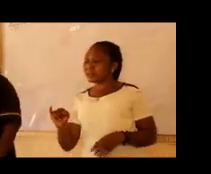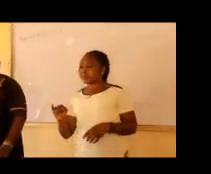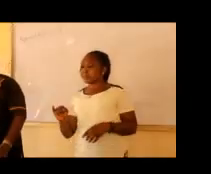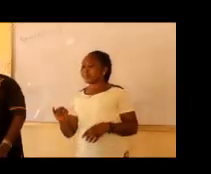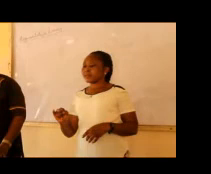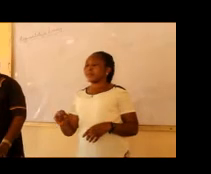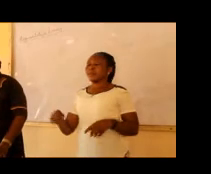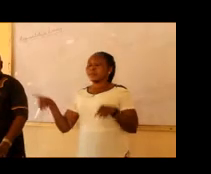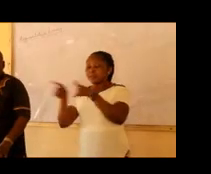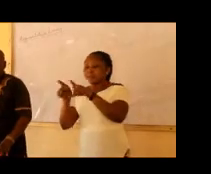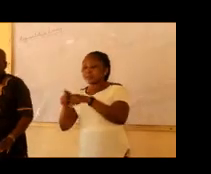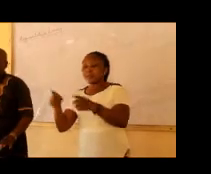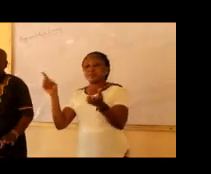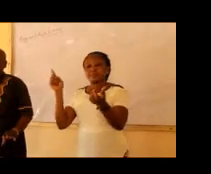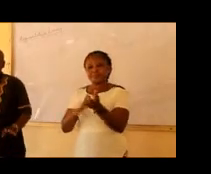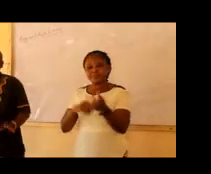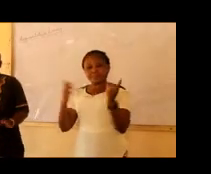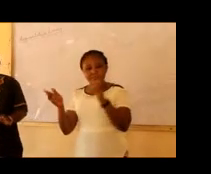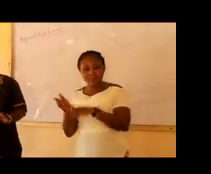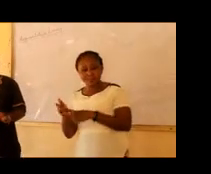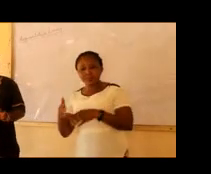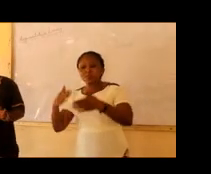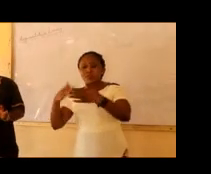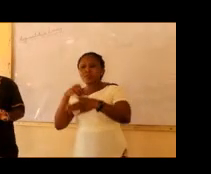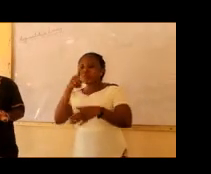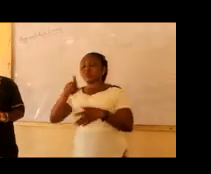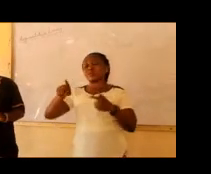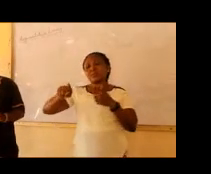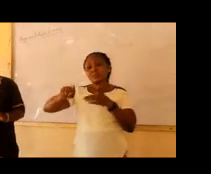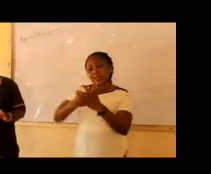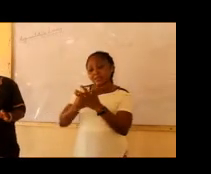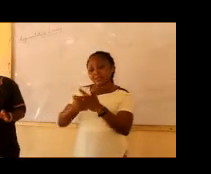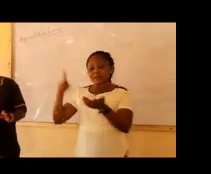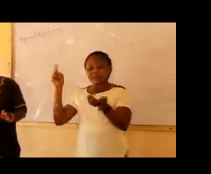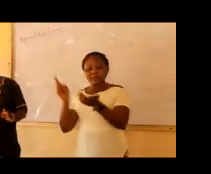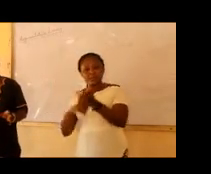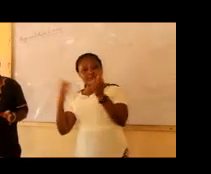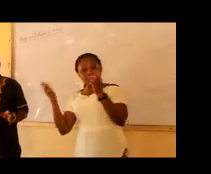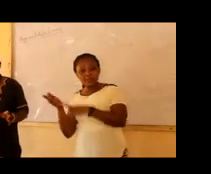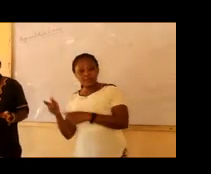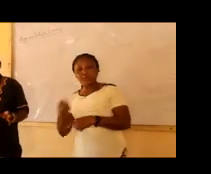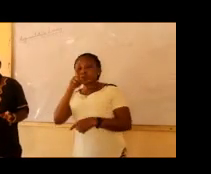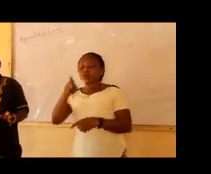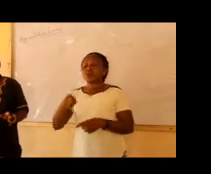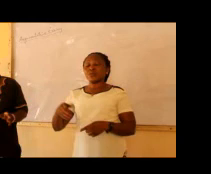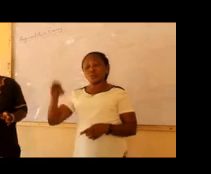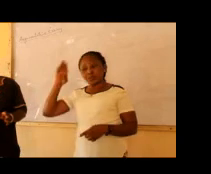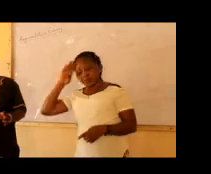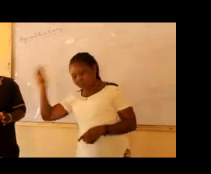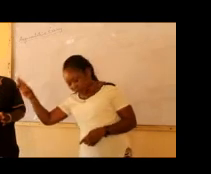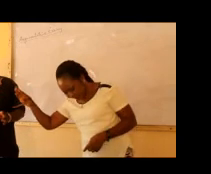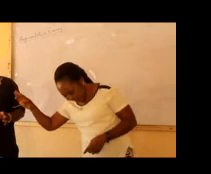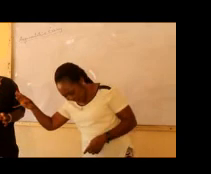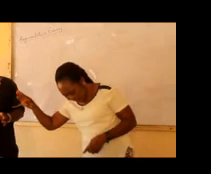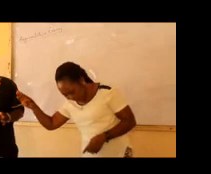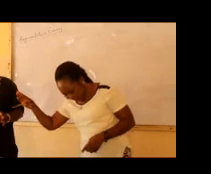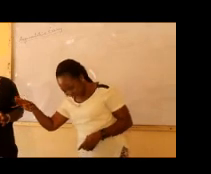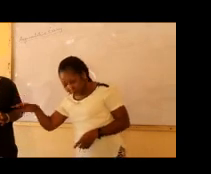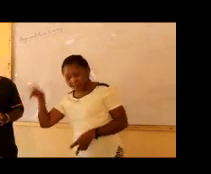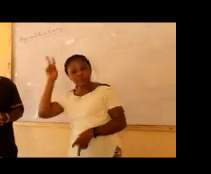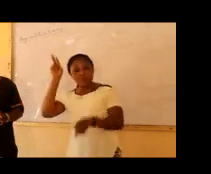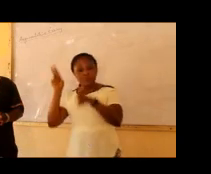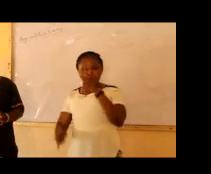start debating, you have to pay compliments. You greet the